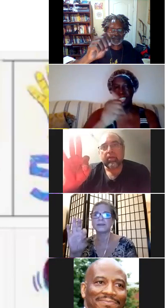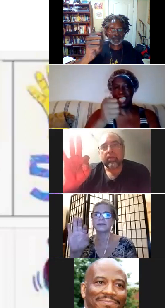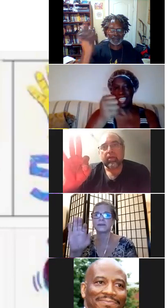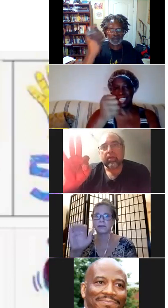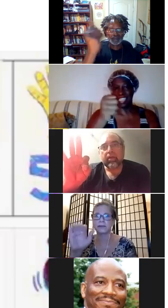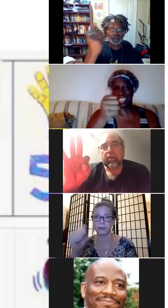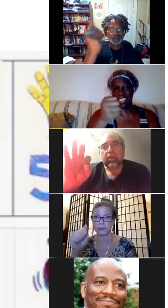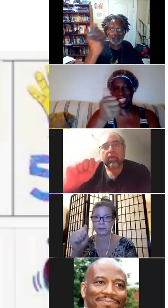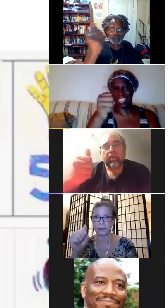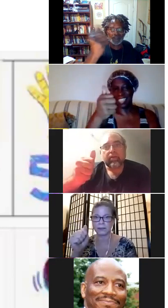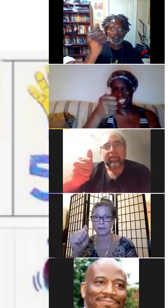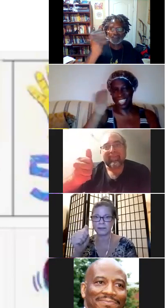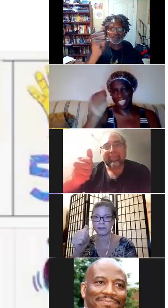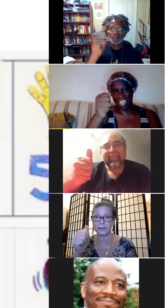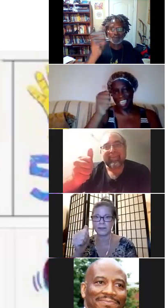10.